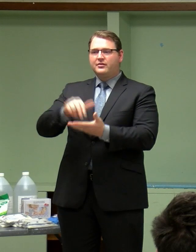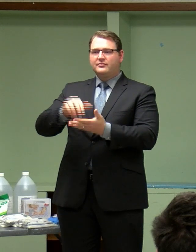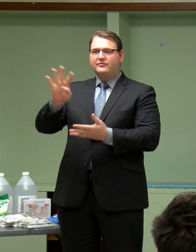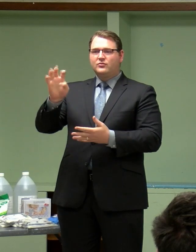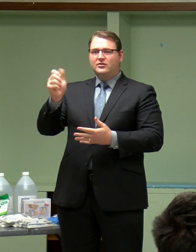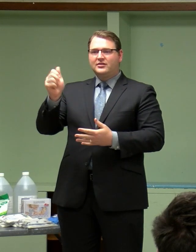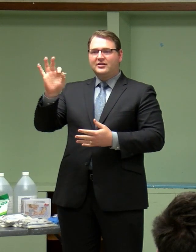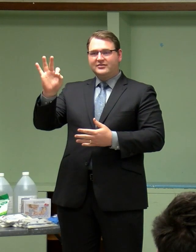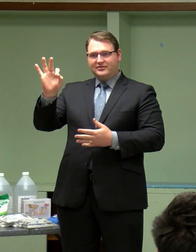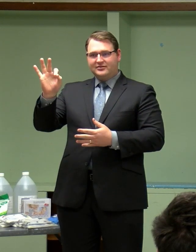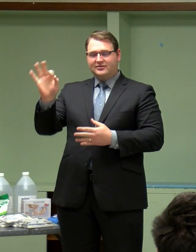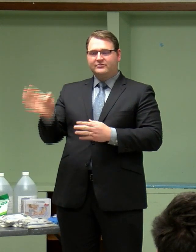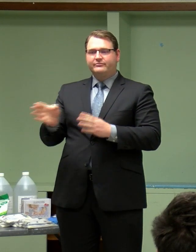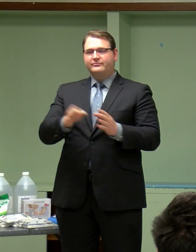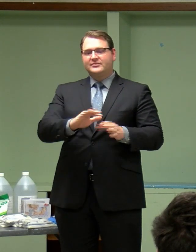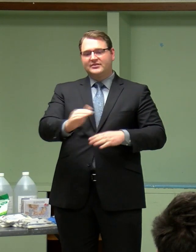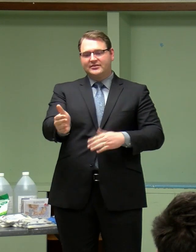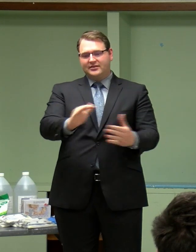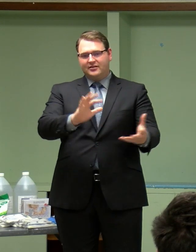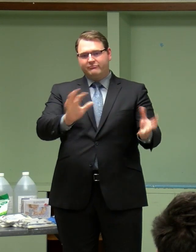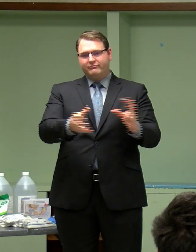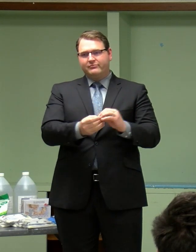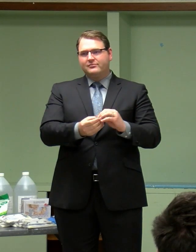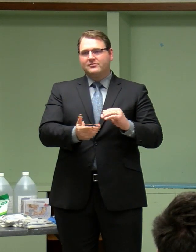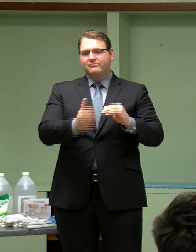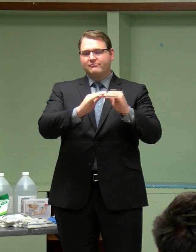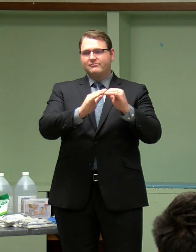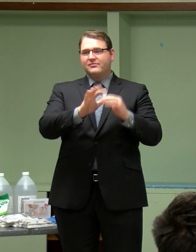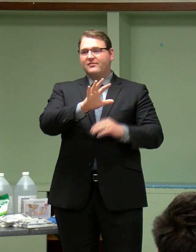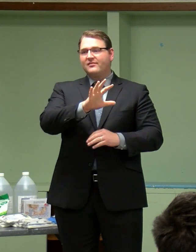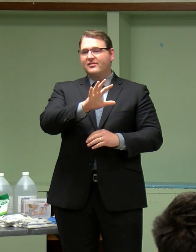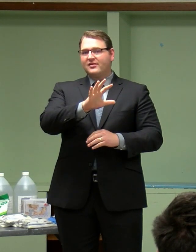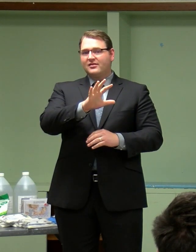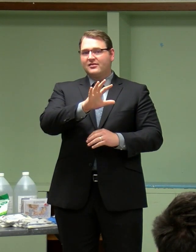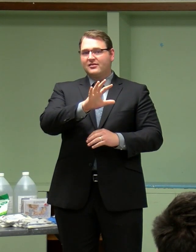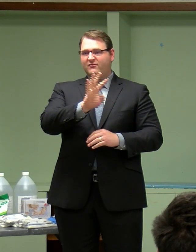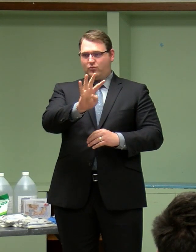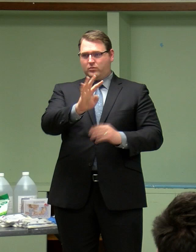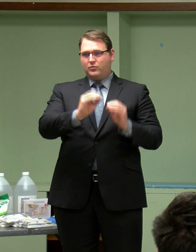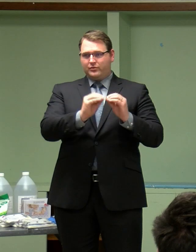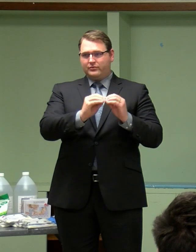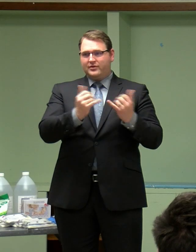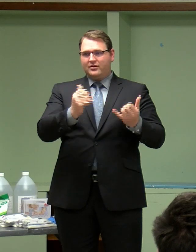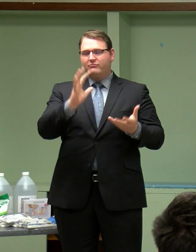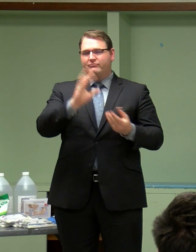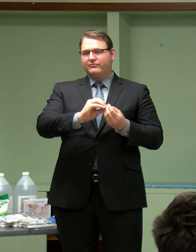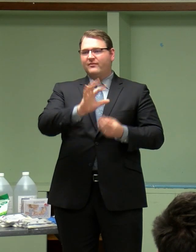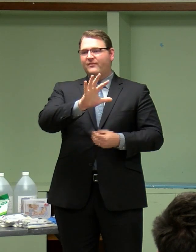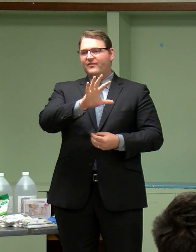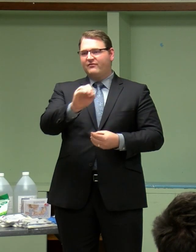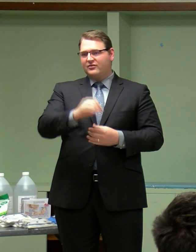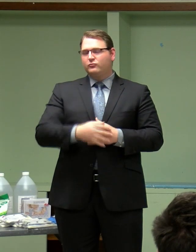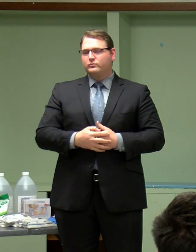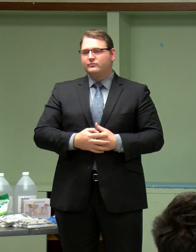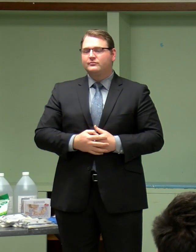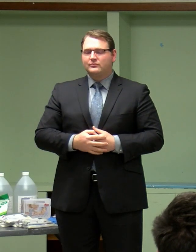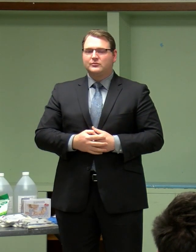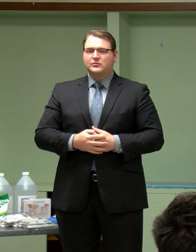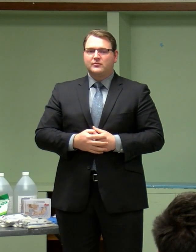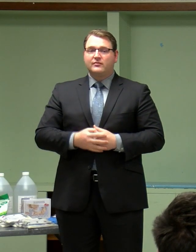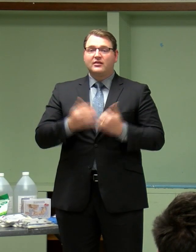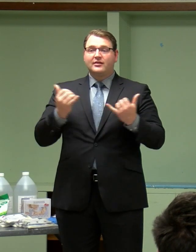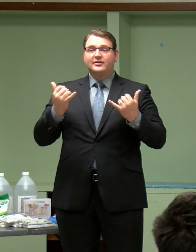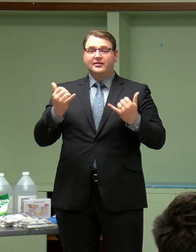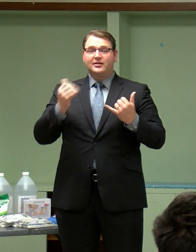3,419, and then our death count is increasing to 50. Let me also say that we are looking at